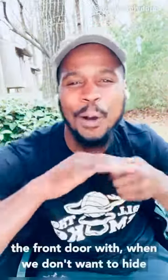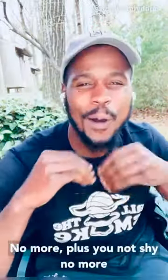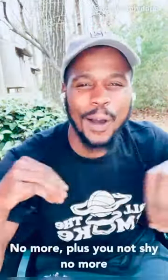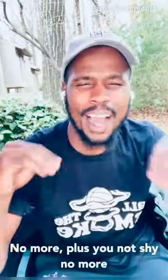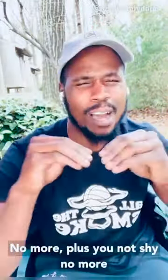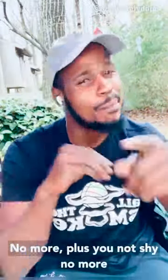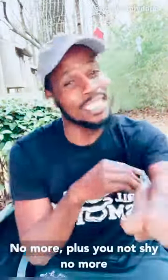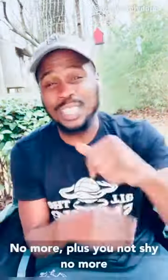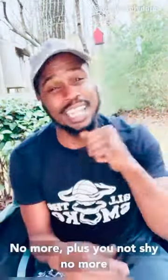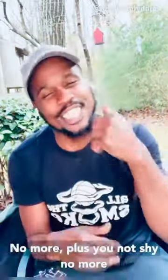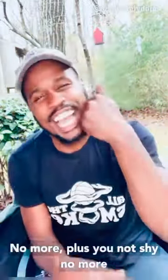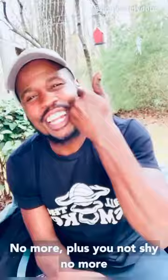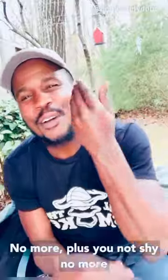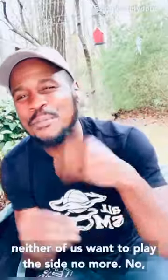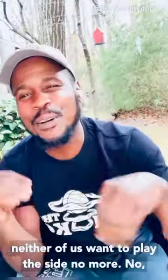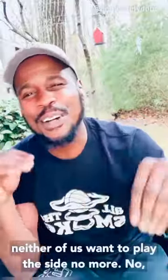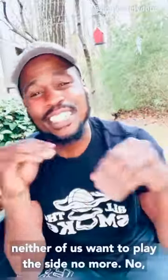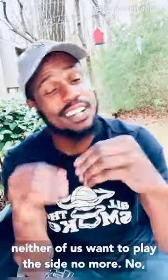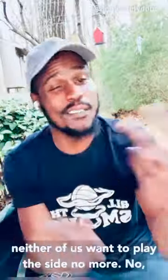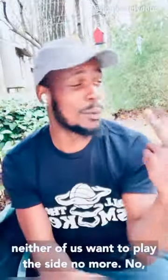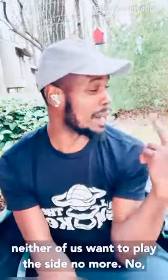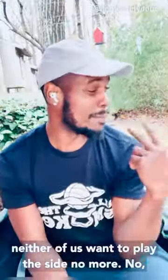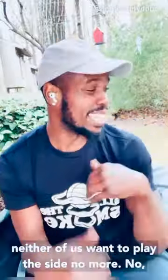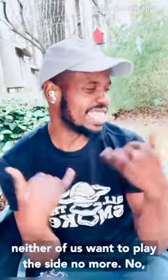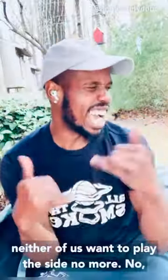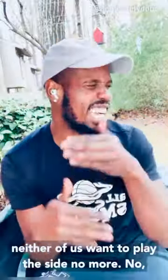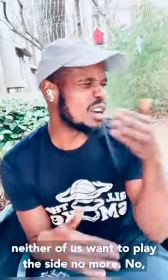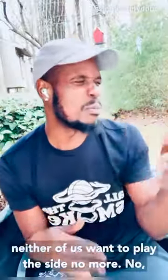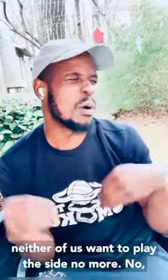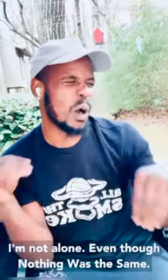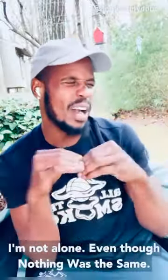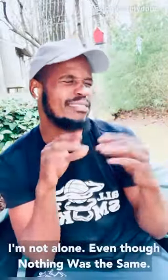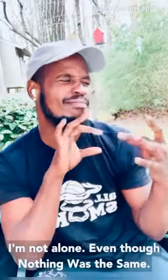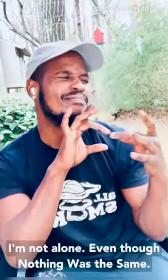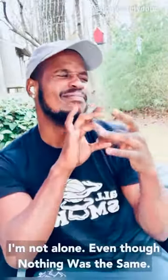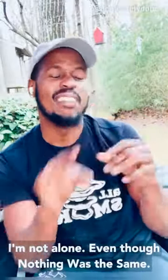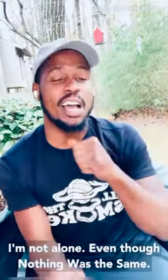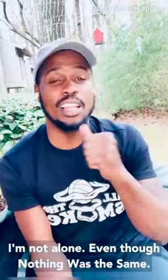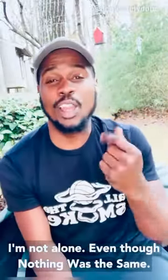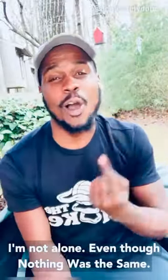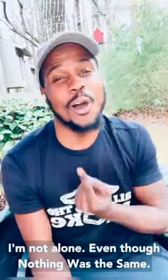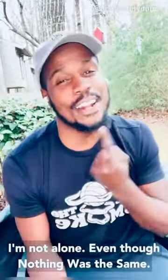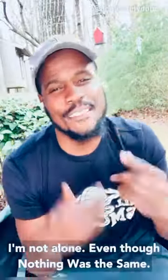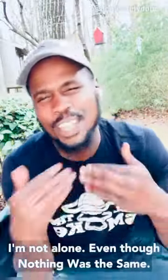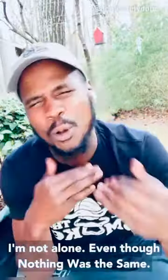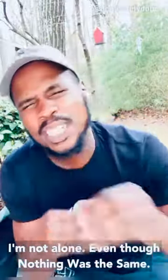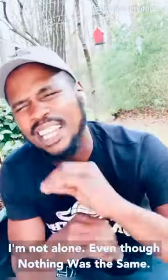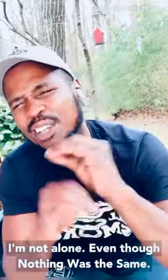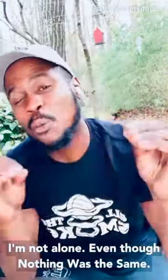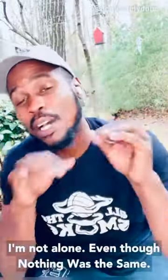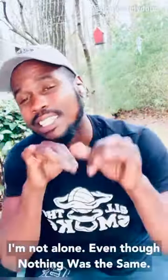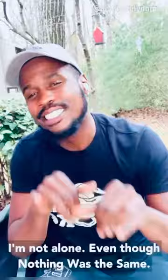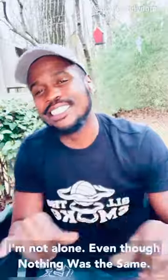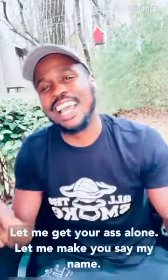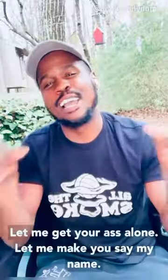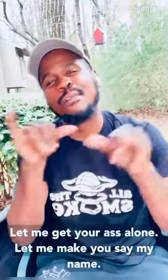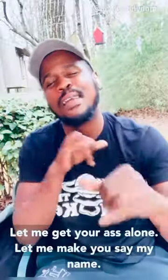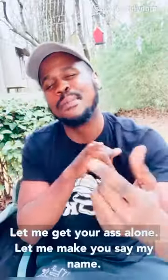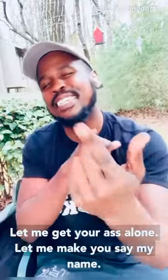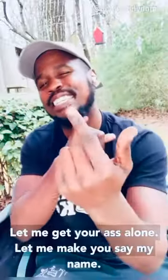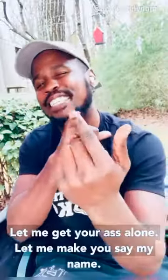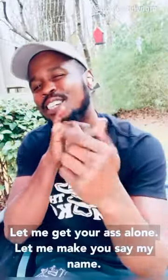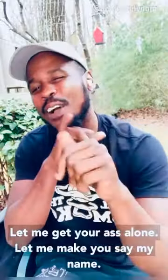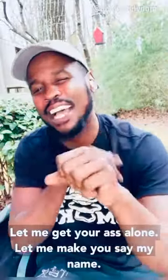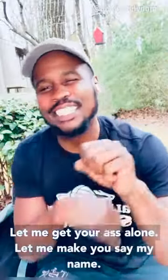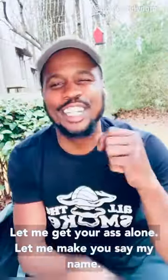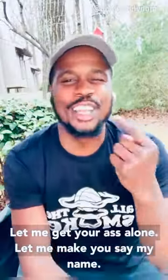more. Plus you're not shy no more. Neither of us wanna play the side no more. No, I'm not alone, even though nothing was the same. Let me get